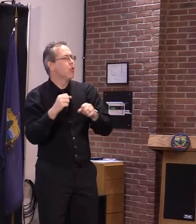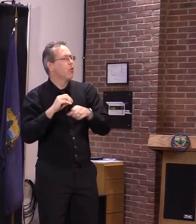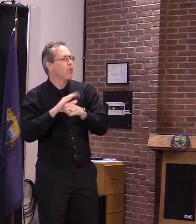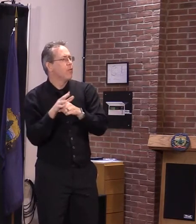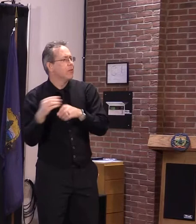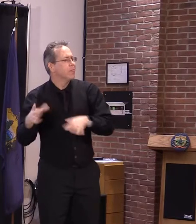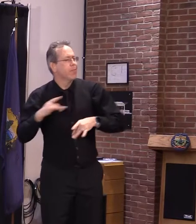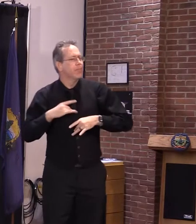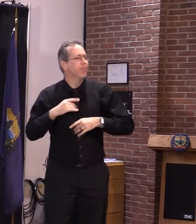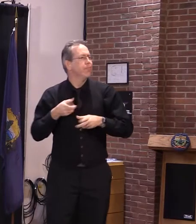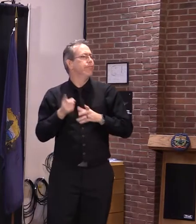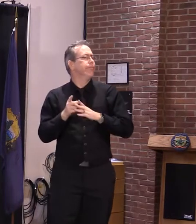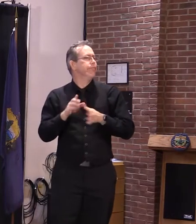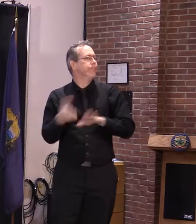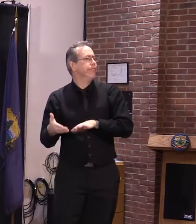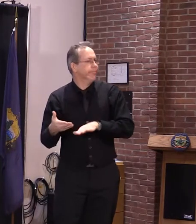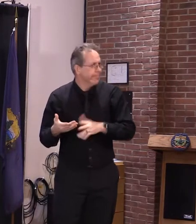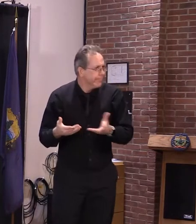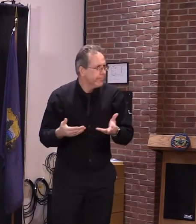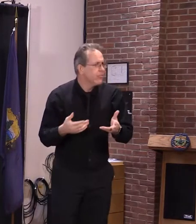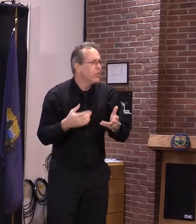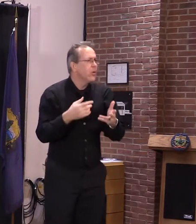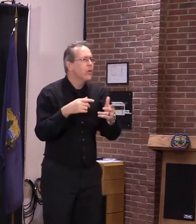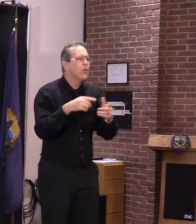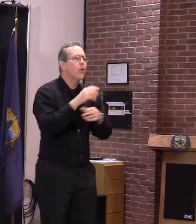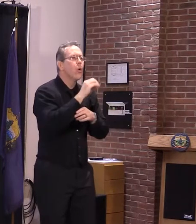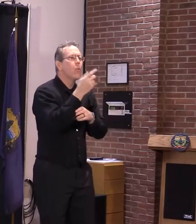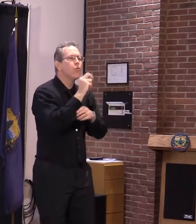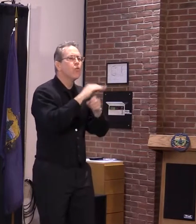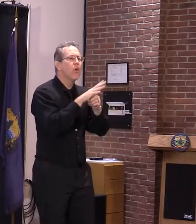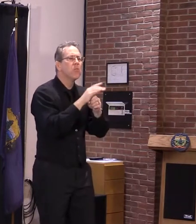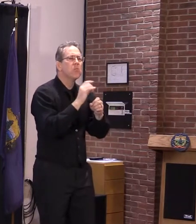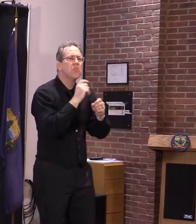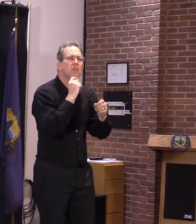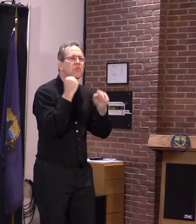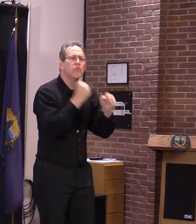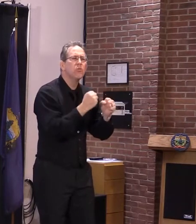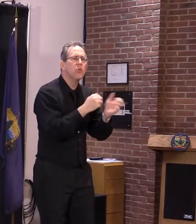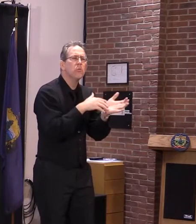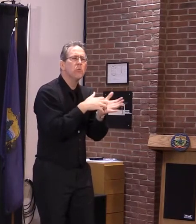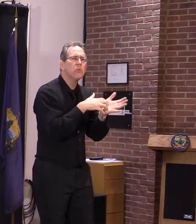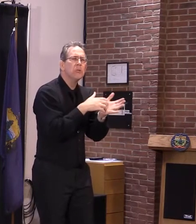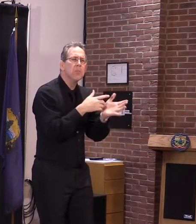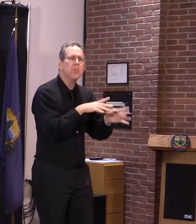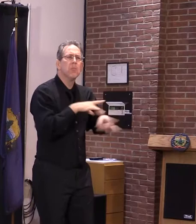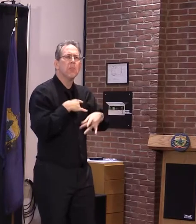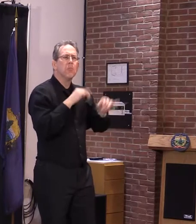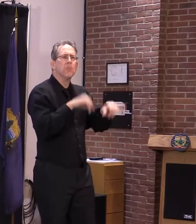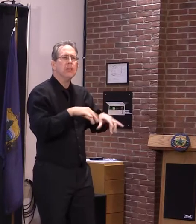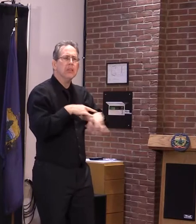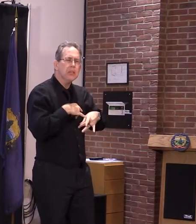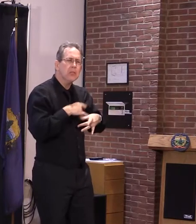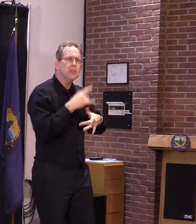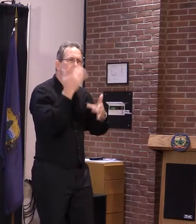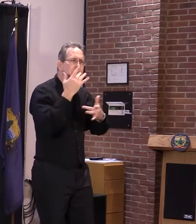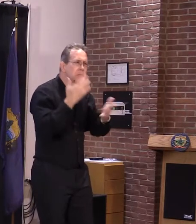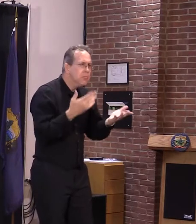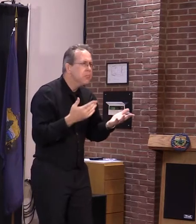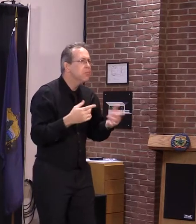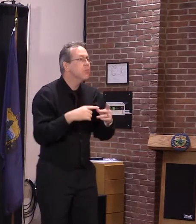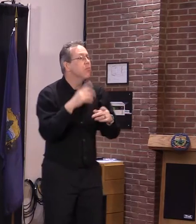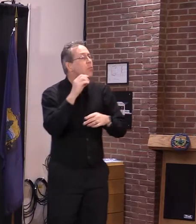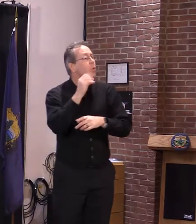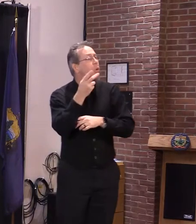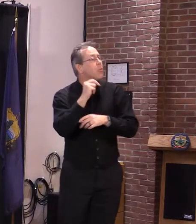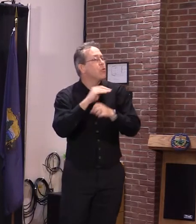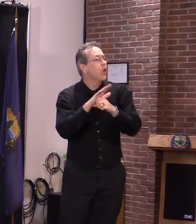occurred when Omicron was clearly the dominant variant in Vermont. So we do anticipate, you know, that the death rate will stay